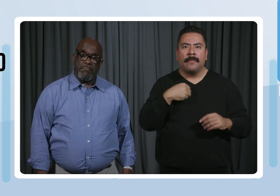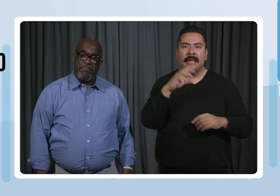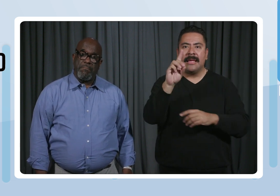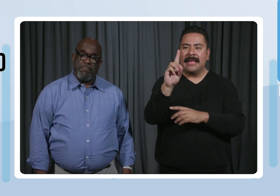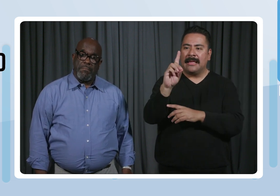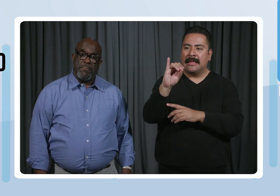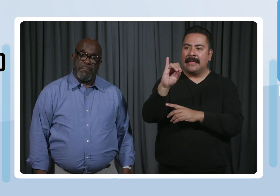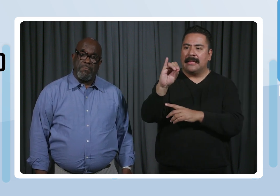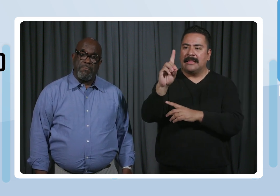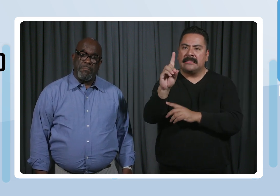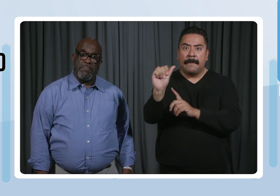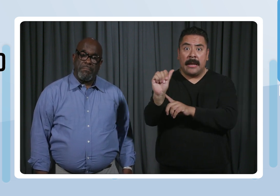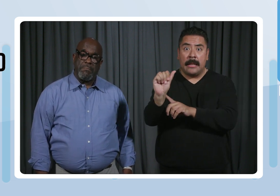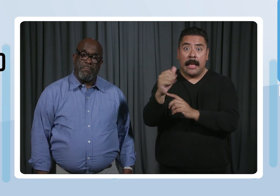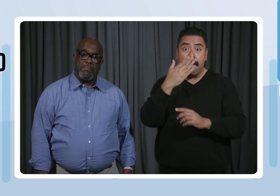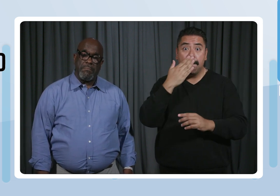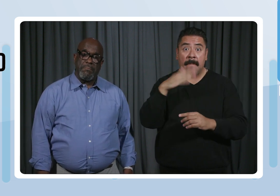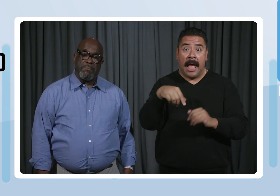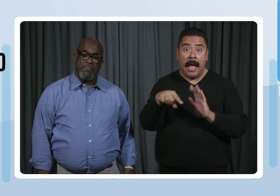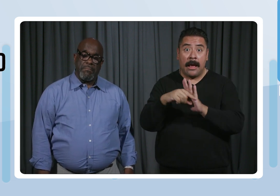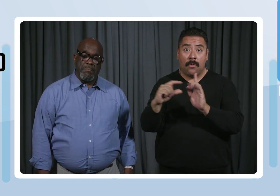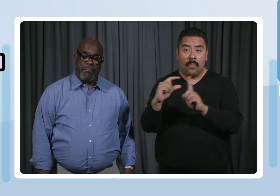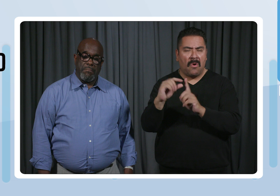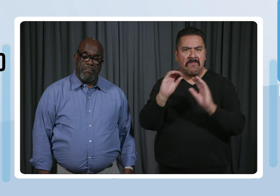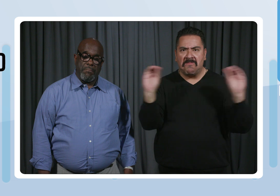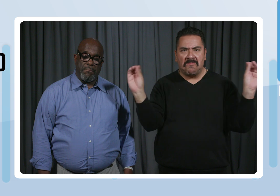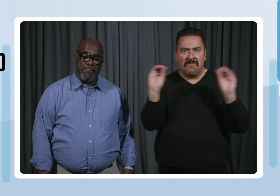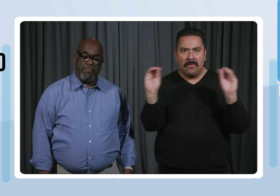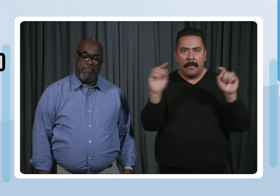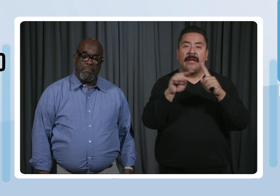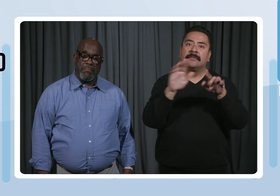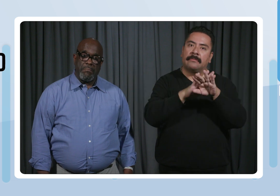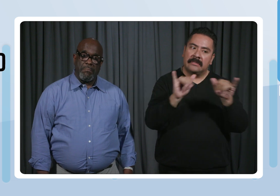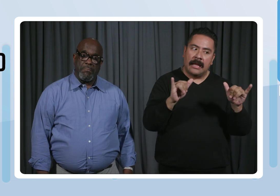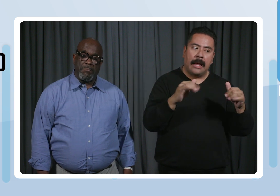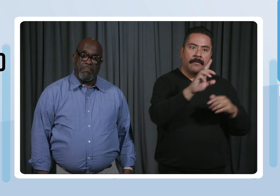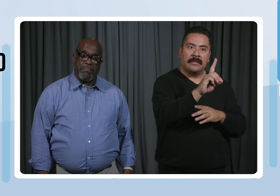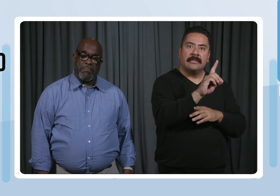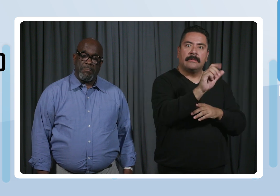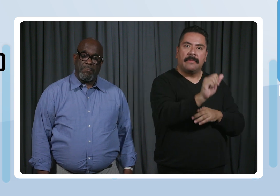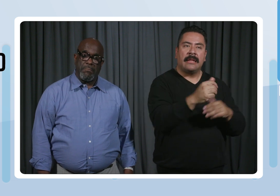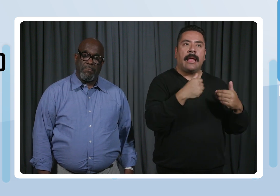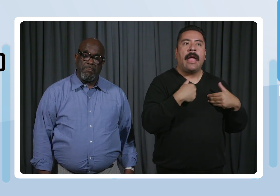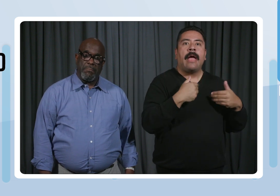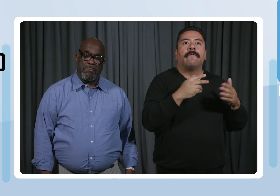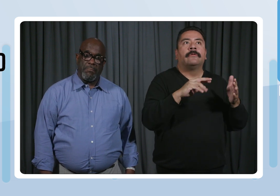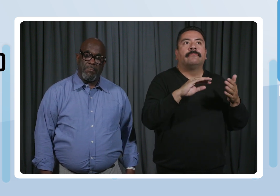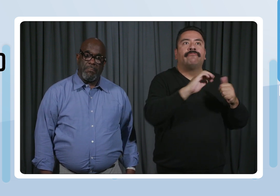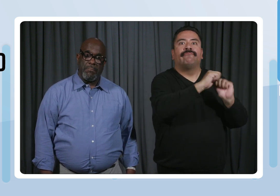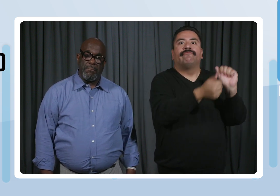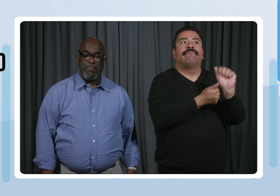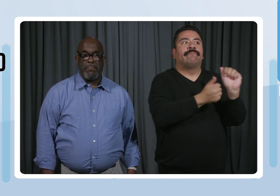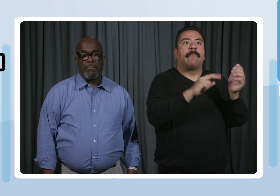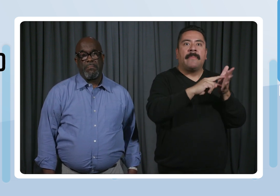bad word. But at the same time, there had been all of these implications that disability is a bad thing.